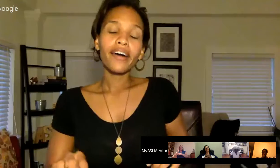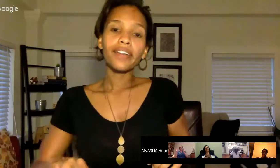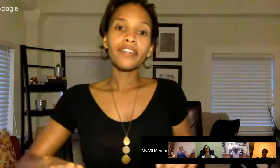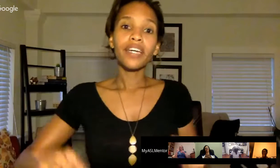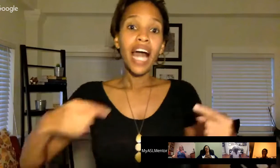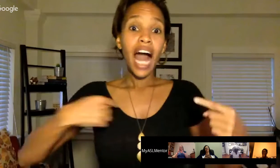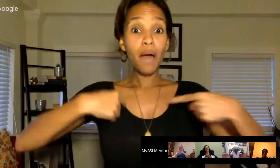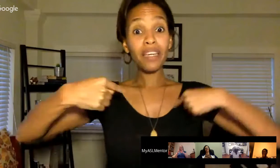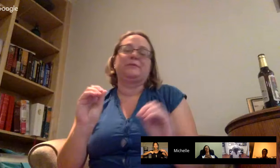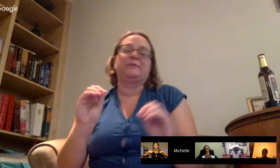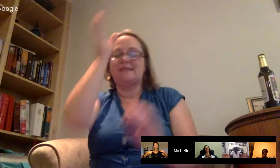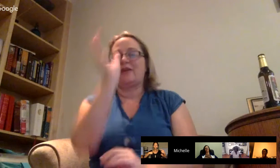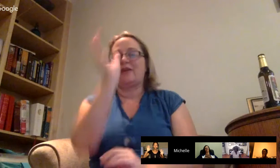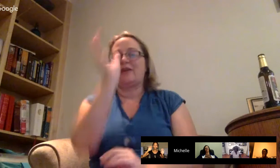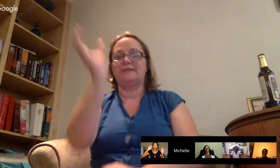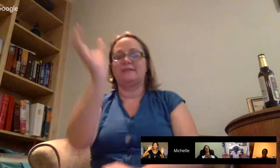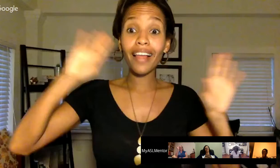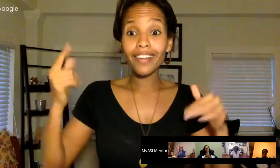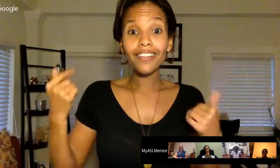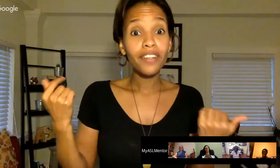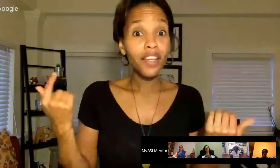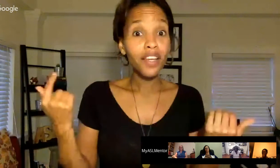Yeah. So, I mean,